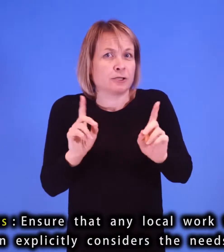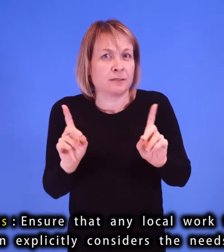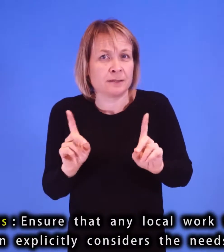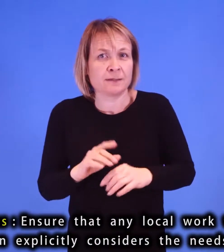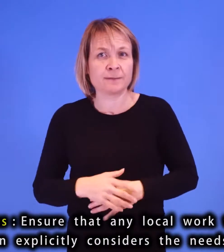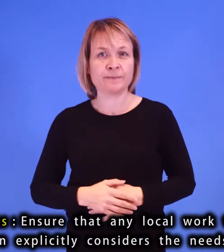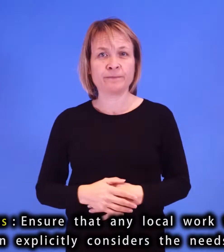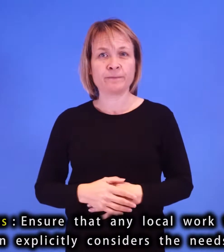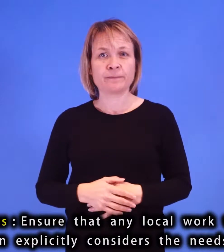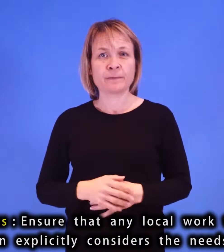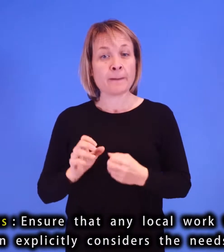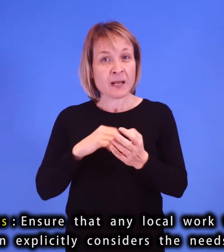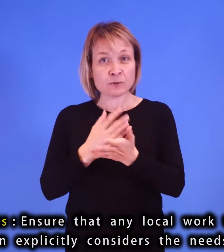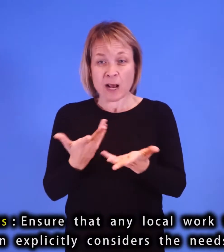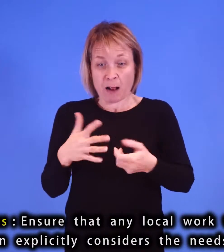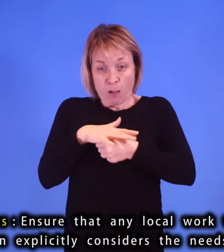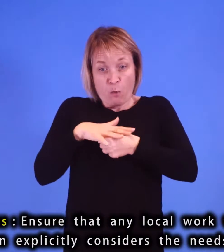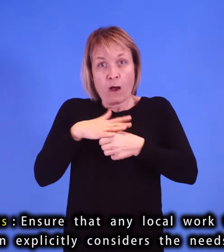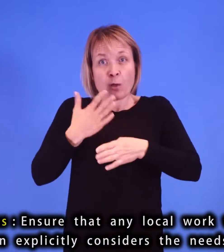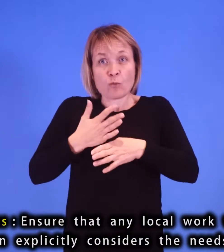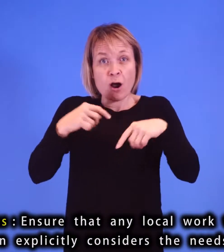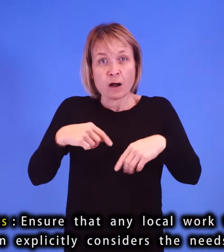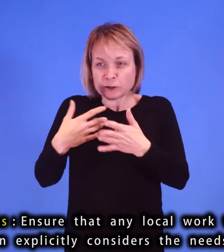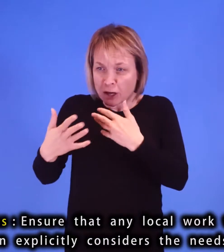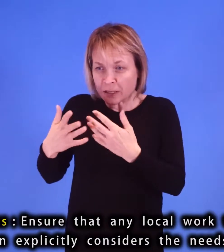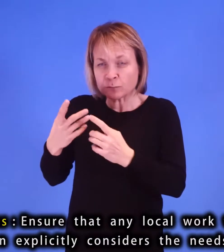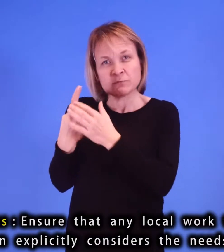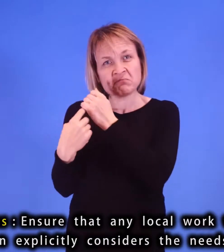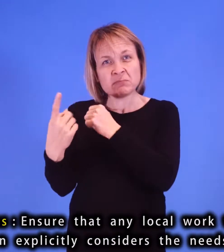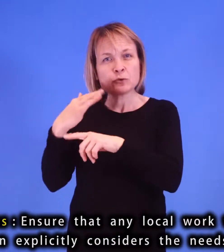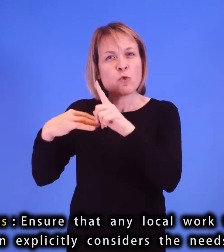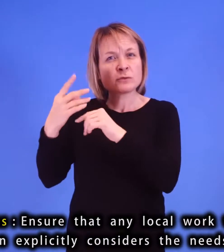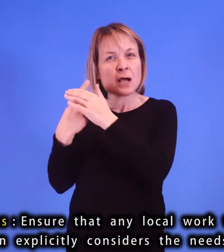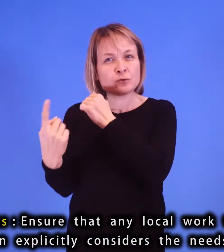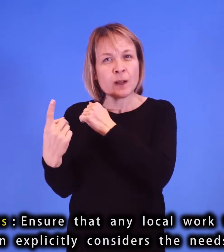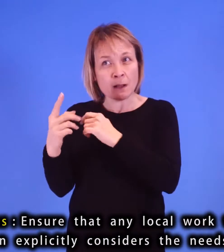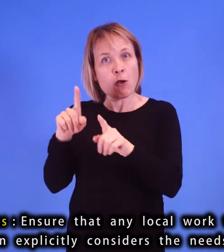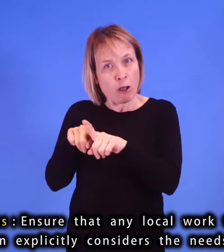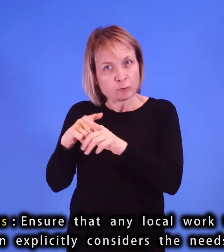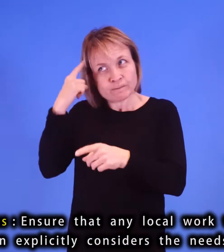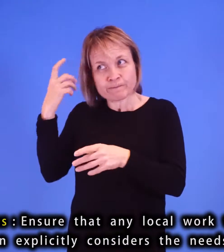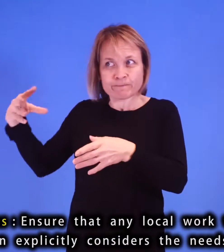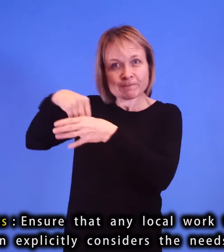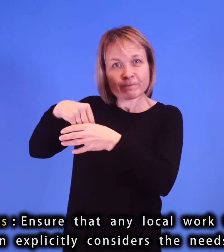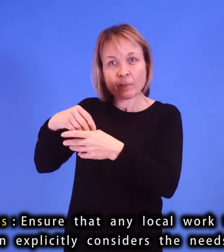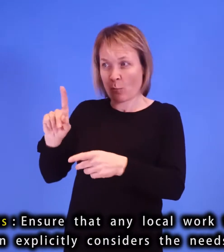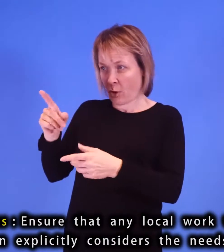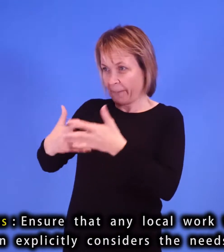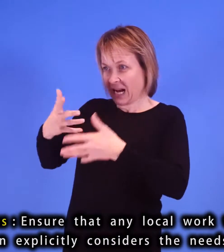Actions. Ensure that any local work to tackle social isolation explicitly considers the needs of BSL